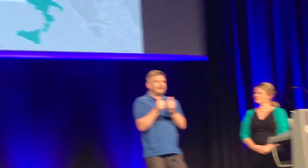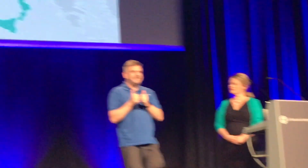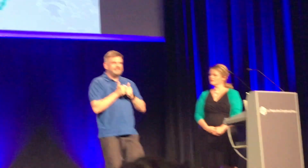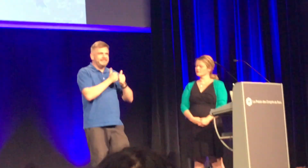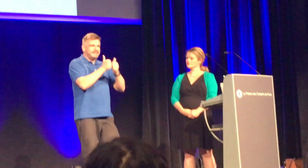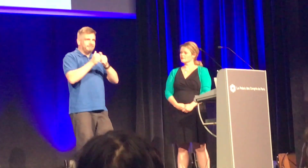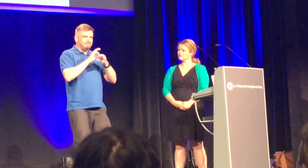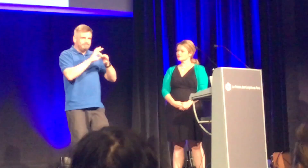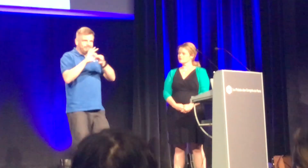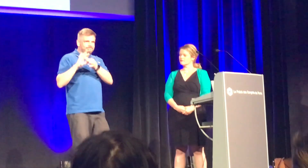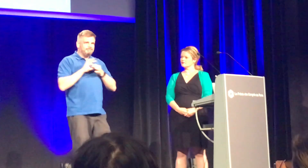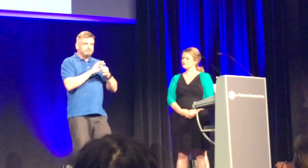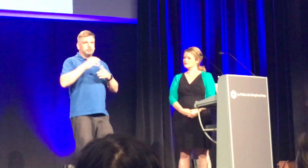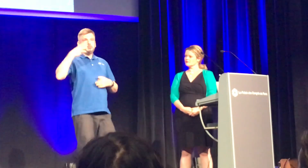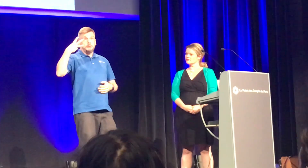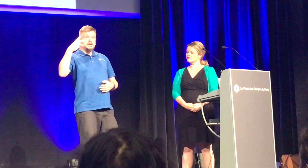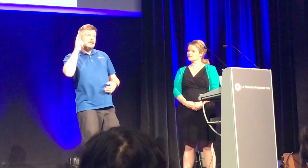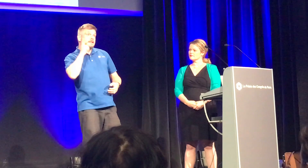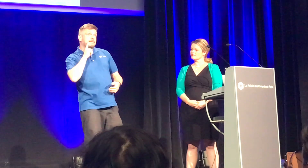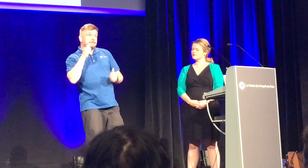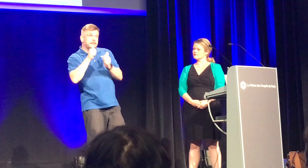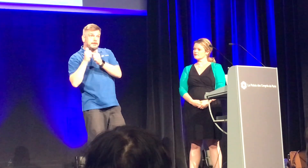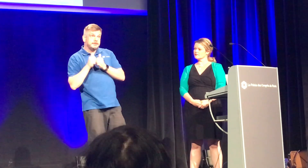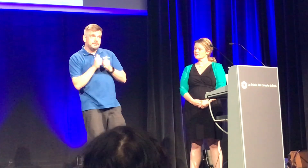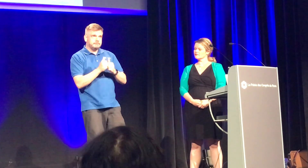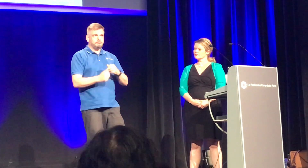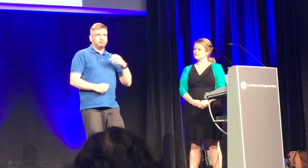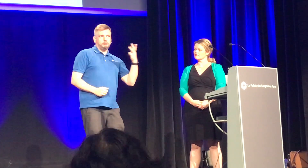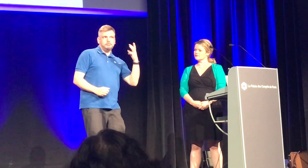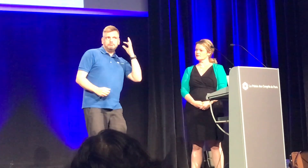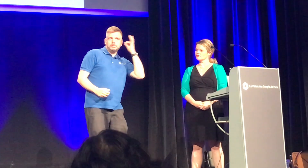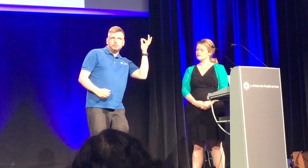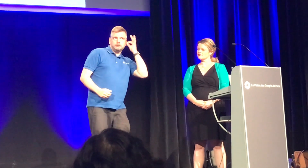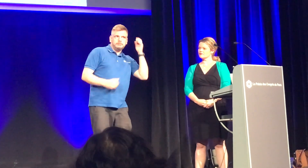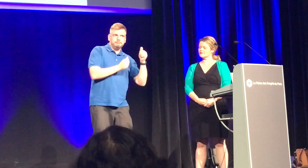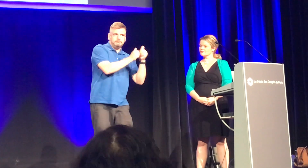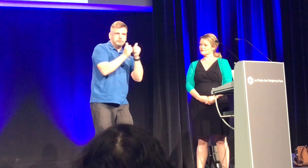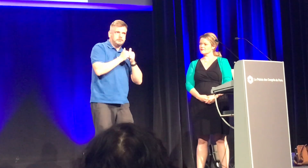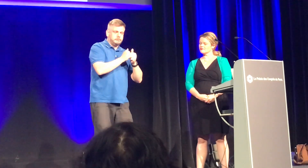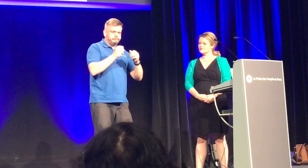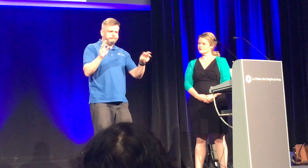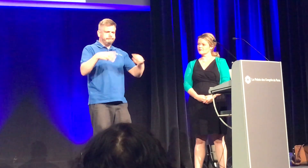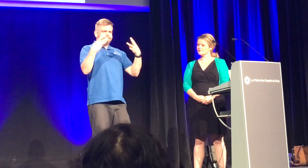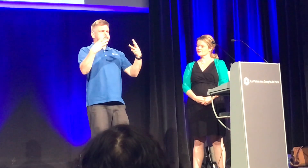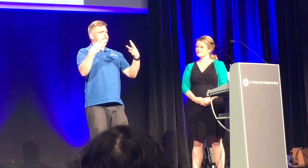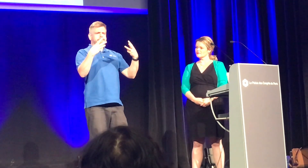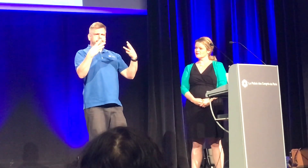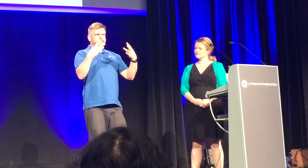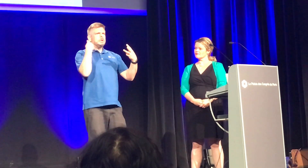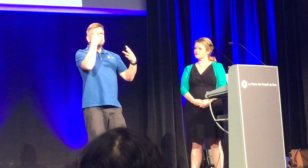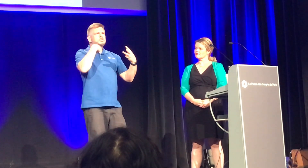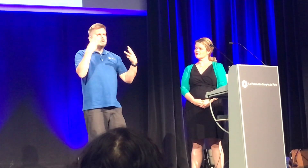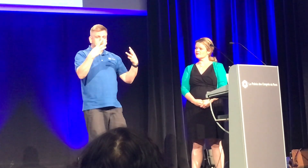The project brings together six partners, three deaf partners, three hearing partners.